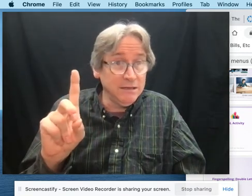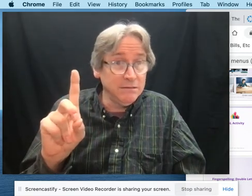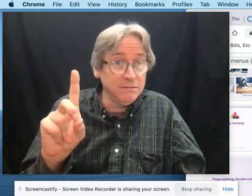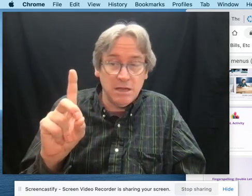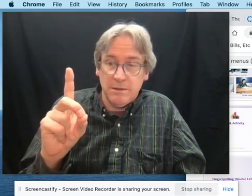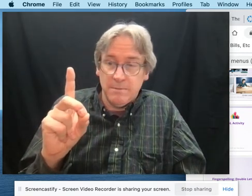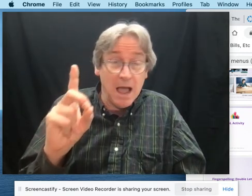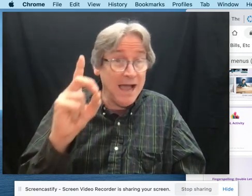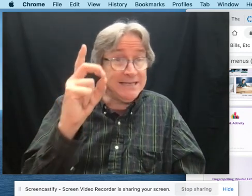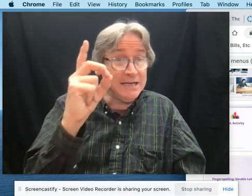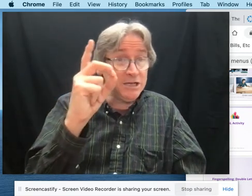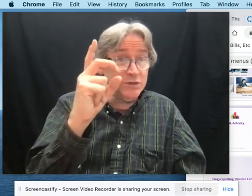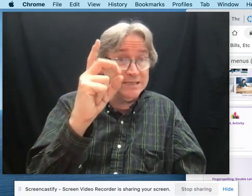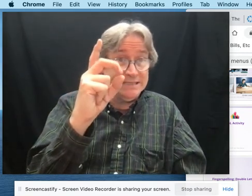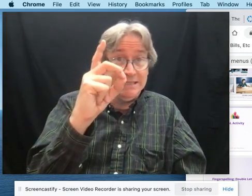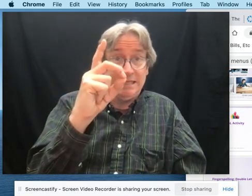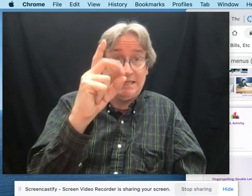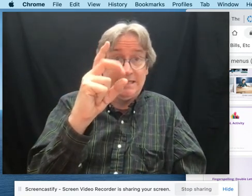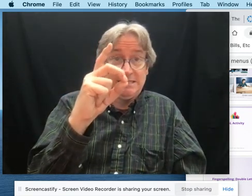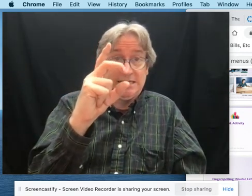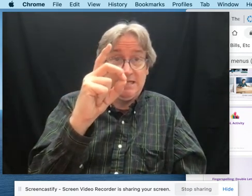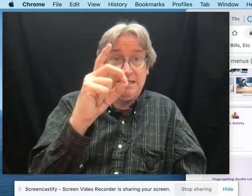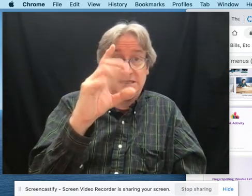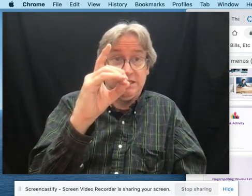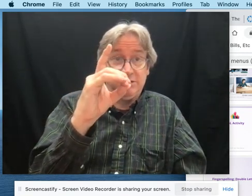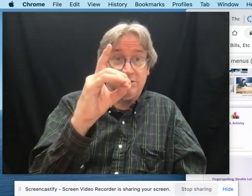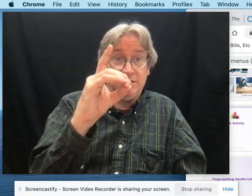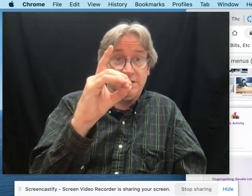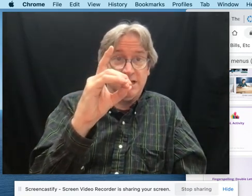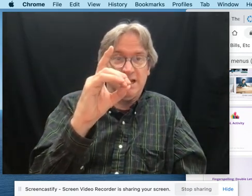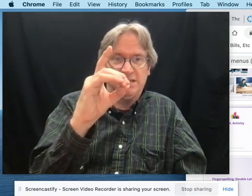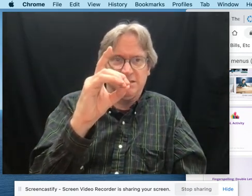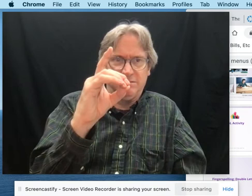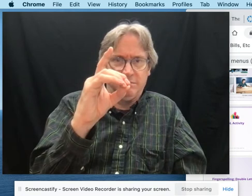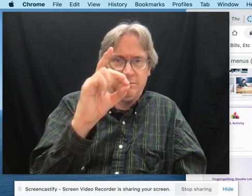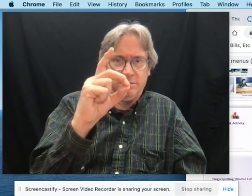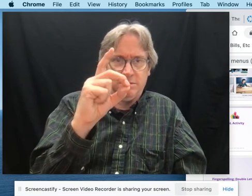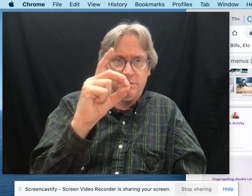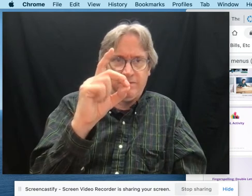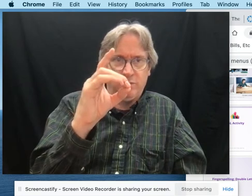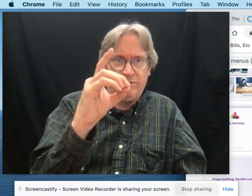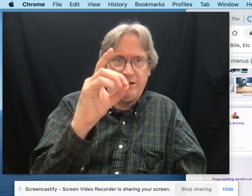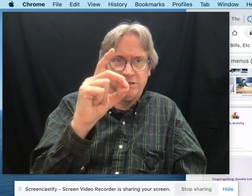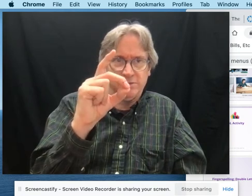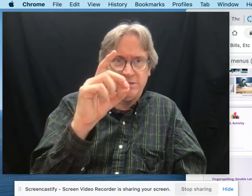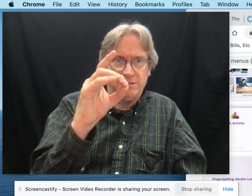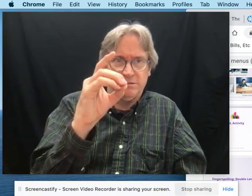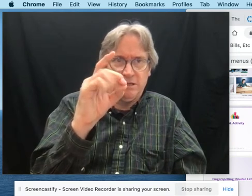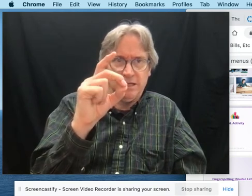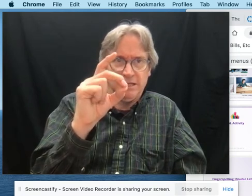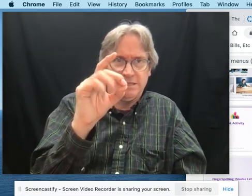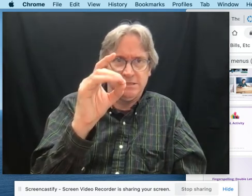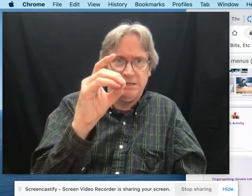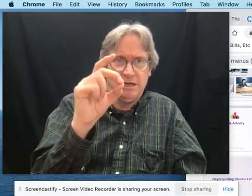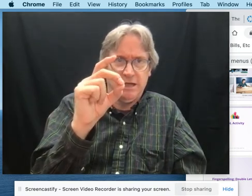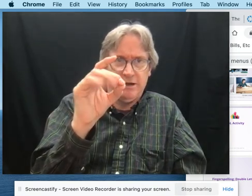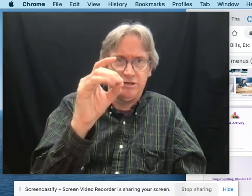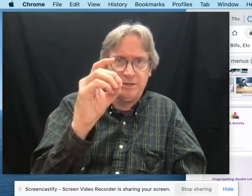Todd. I tend to do a D like this. I think it's clearer than this, and it's fewer fingers, so it's a lot